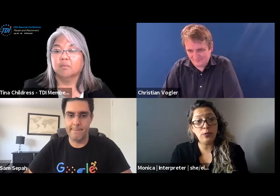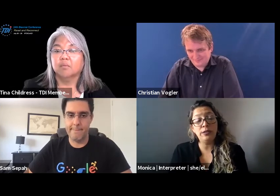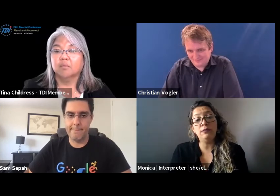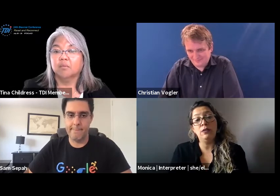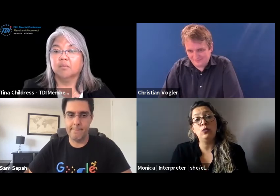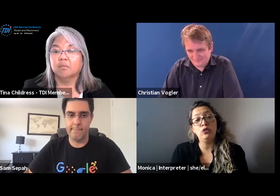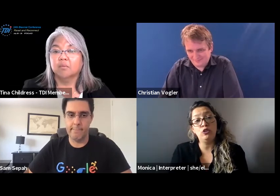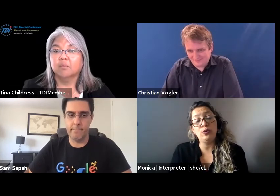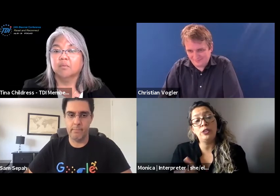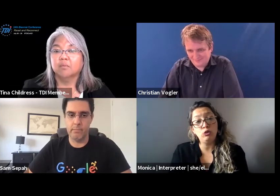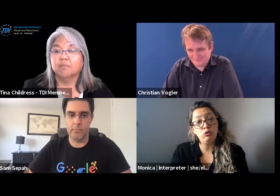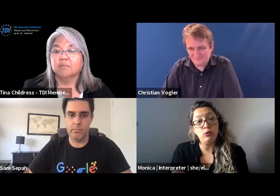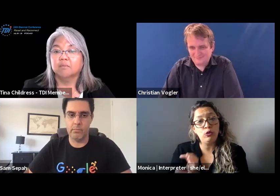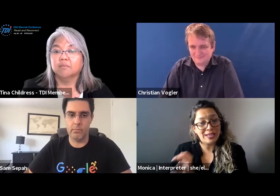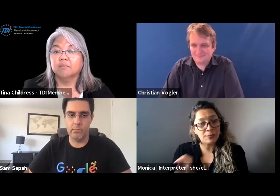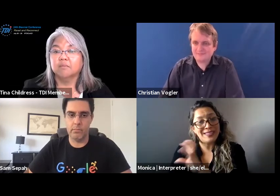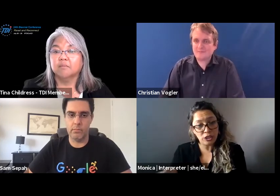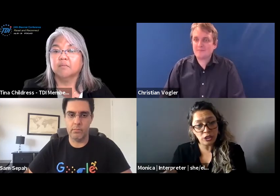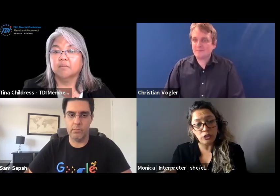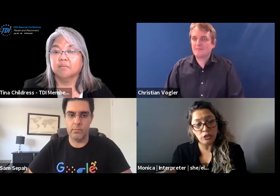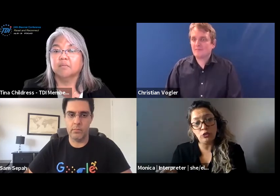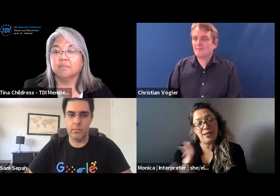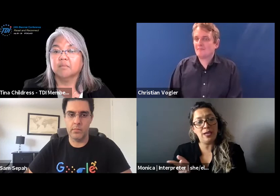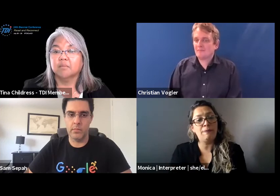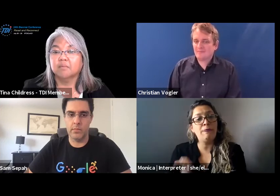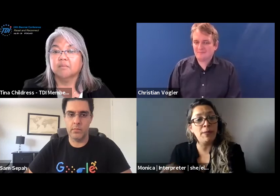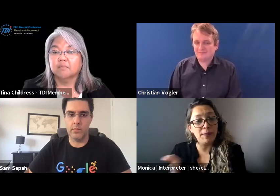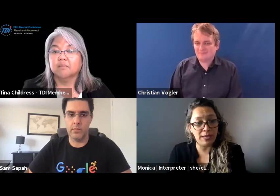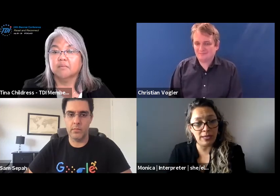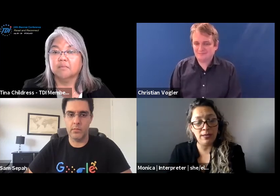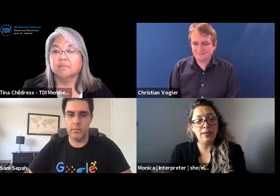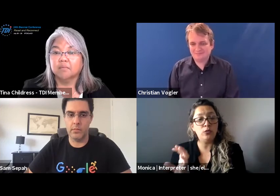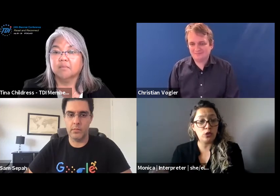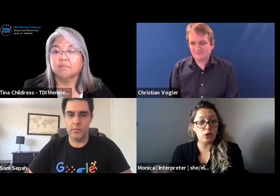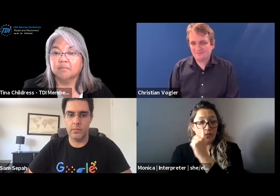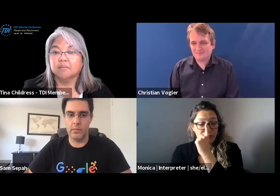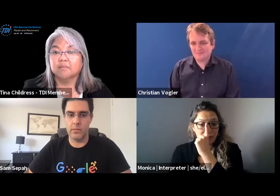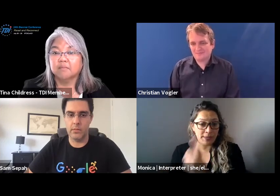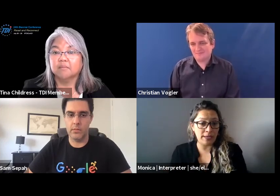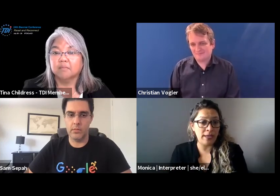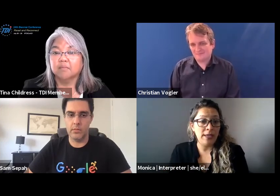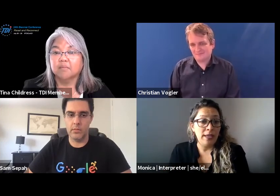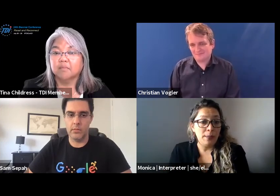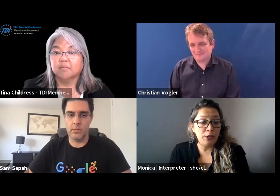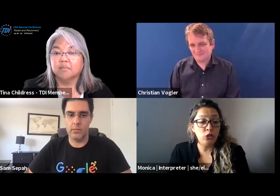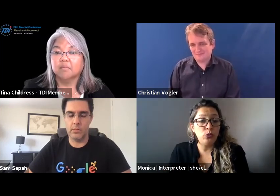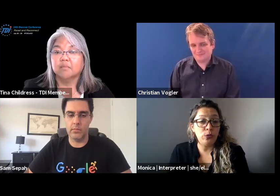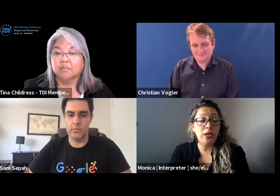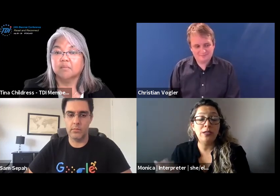one, or do you assume the expectation should be setting up from the beginning that you start with accessibility, but the